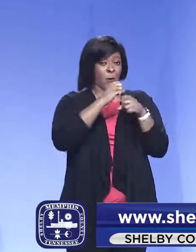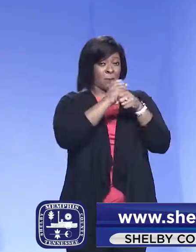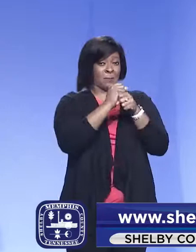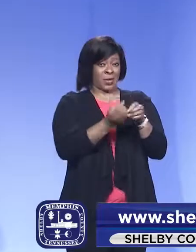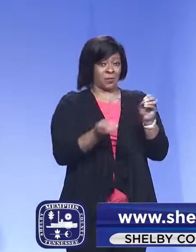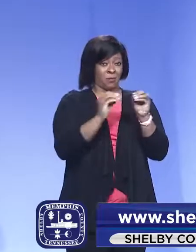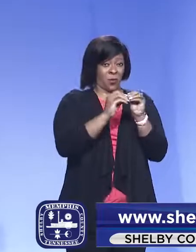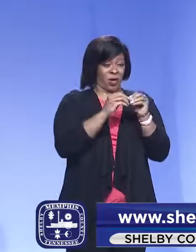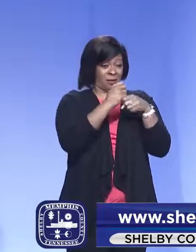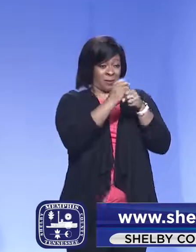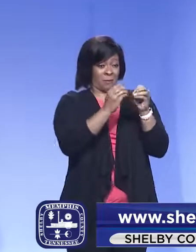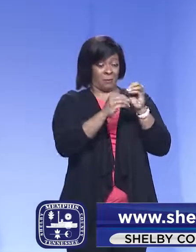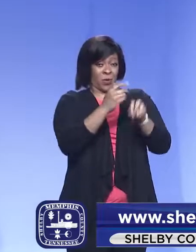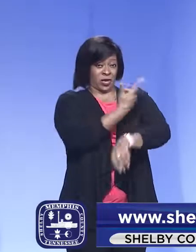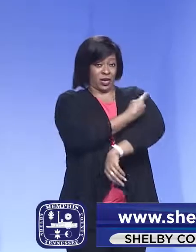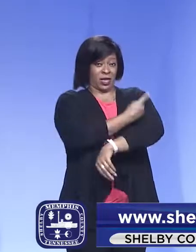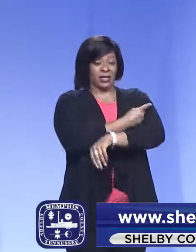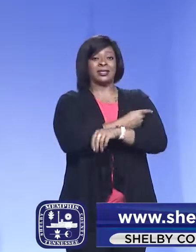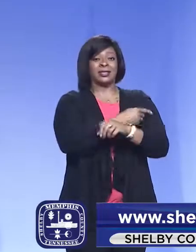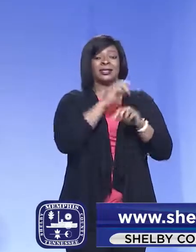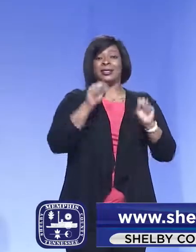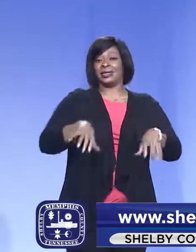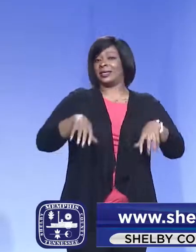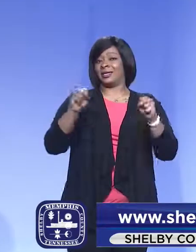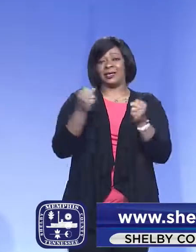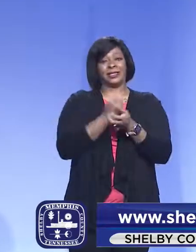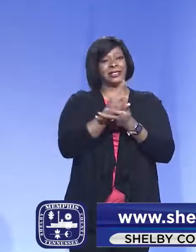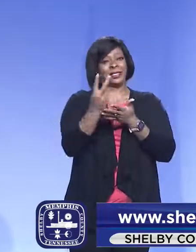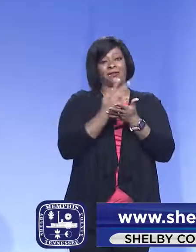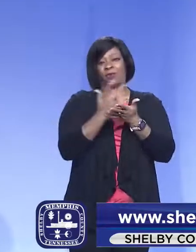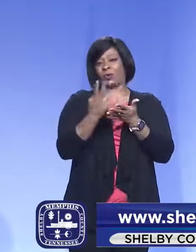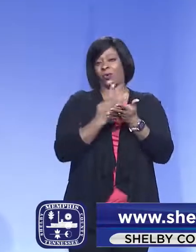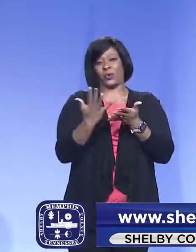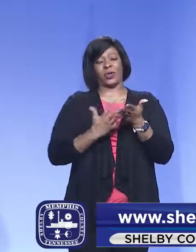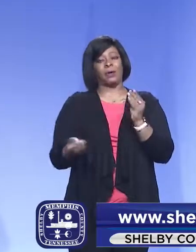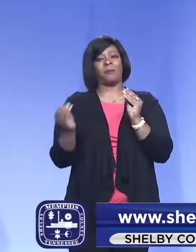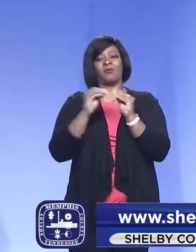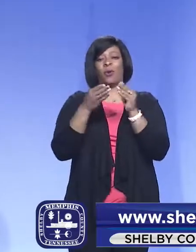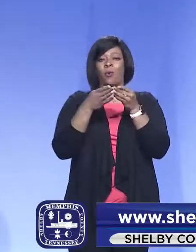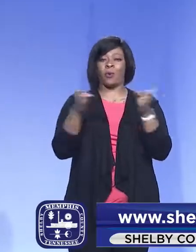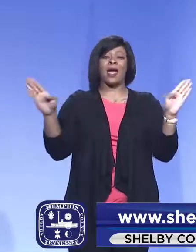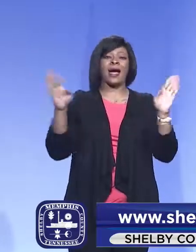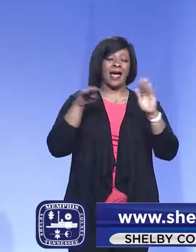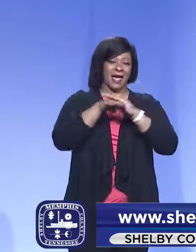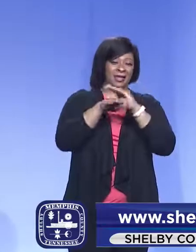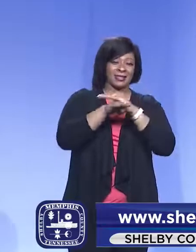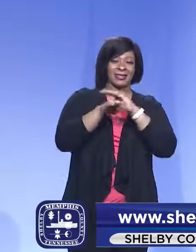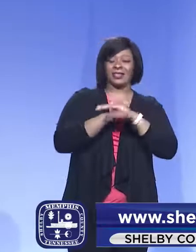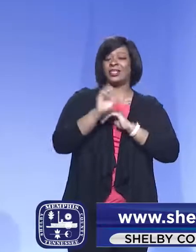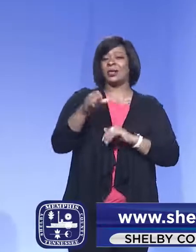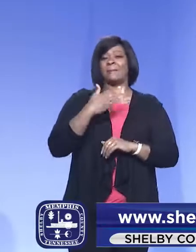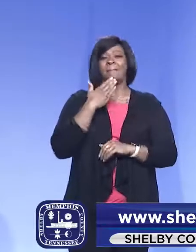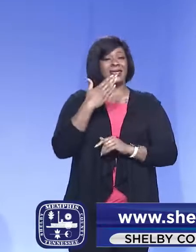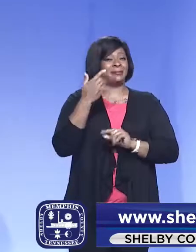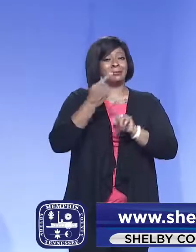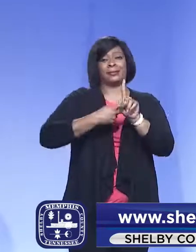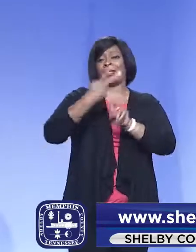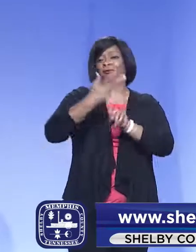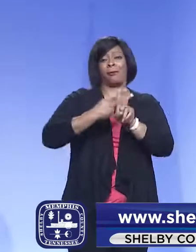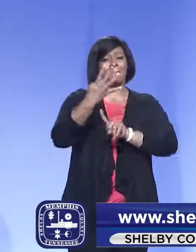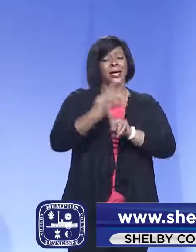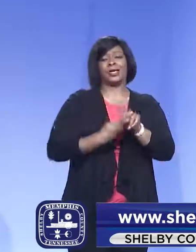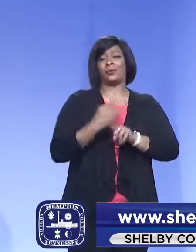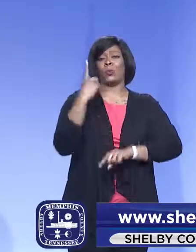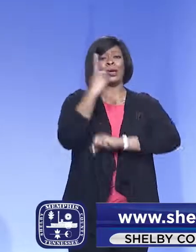bit more, it could be several weeks before there is wide access, and it could be several months or even